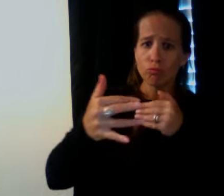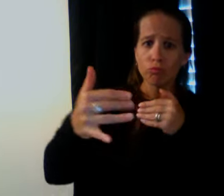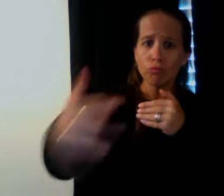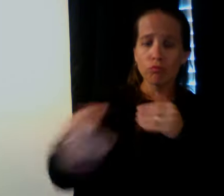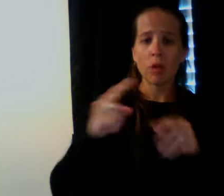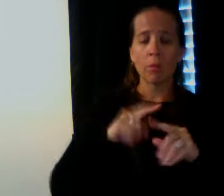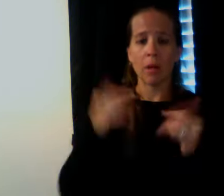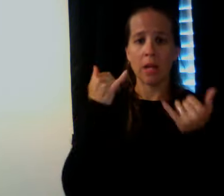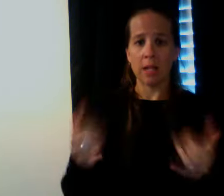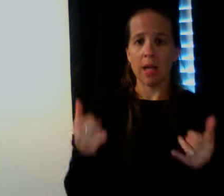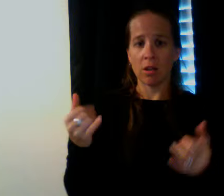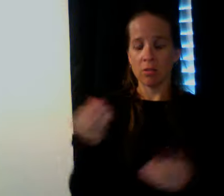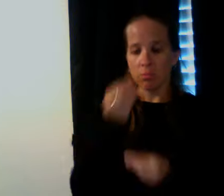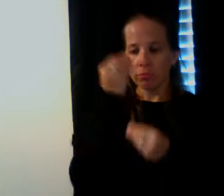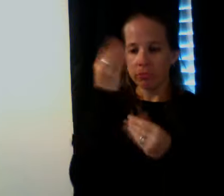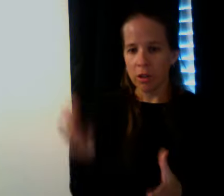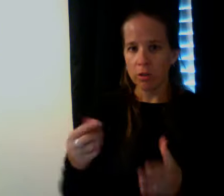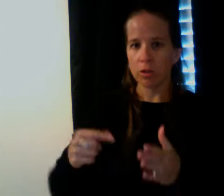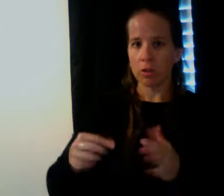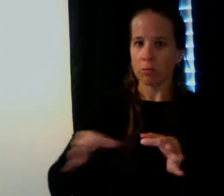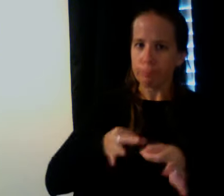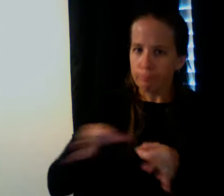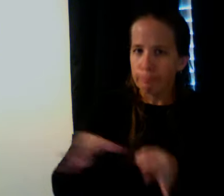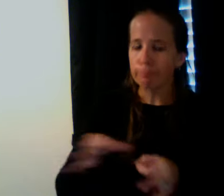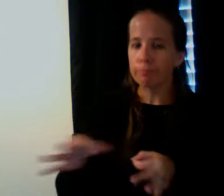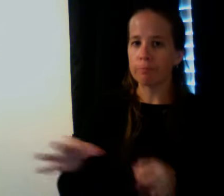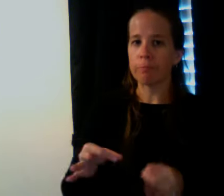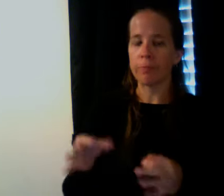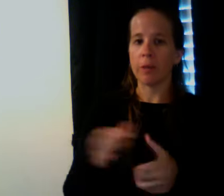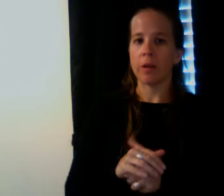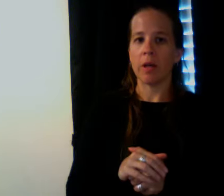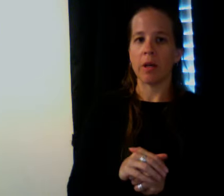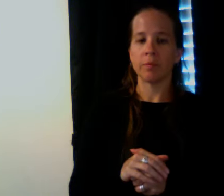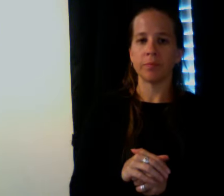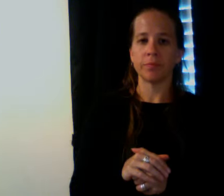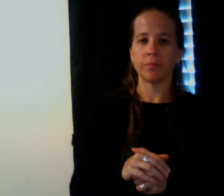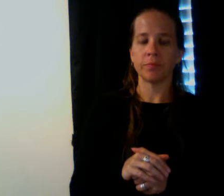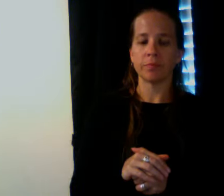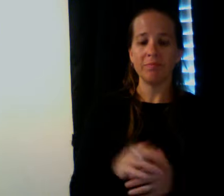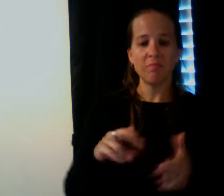up so that it will be as easy as possible for your family. It means to say your goodbyes.